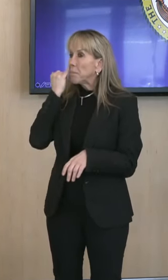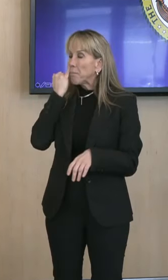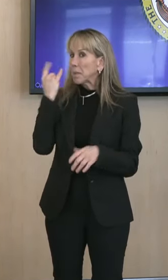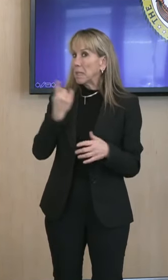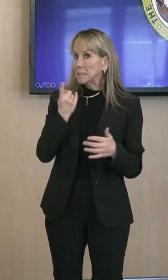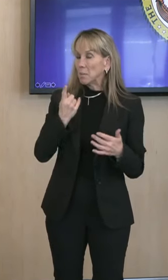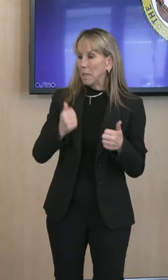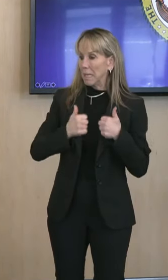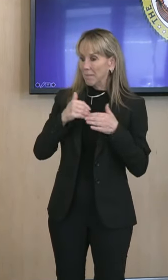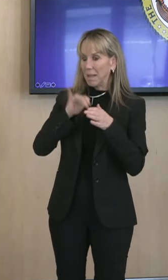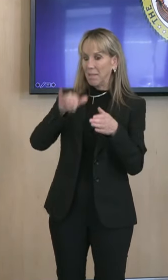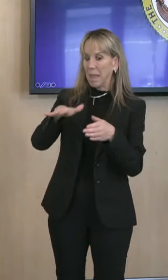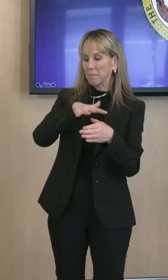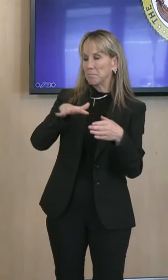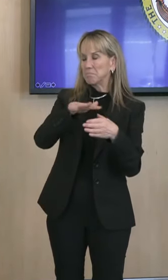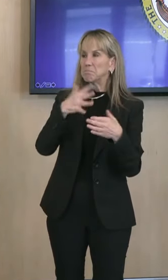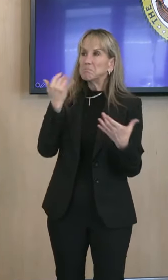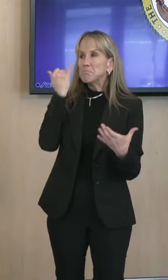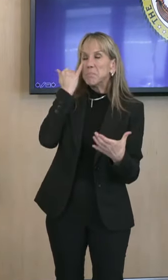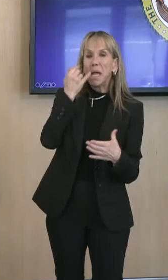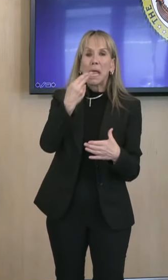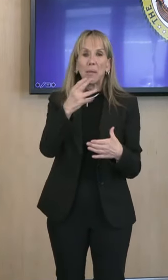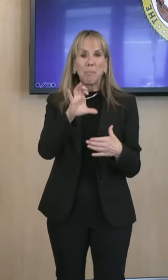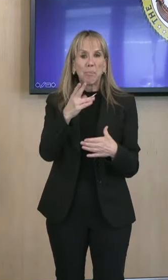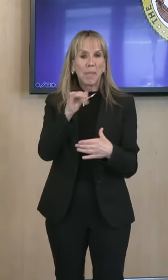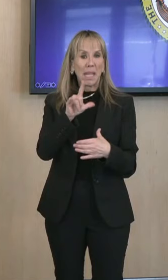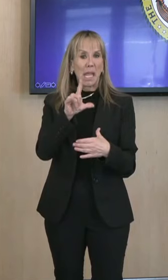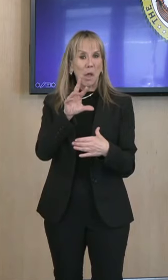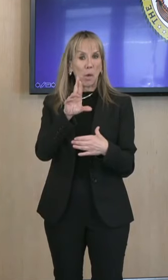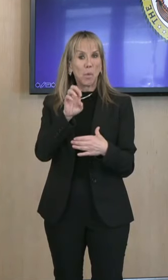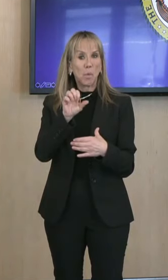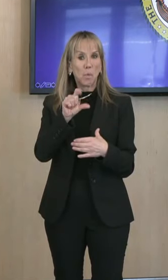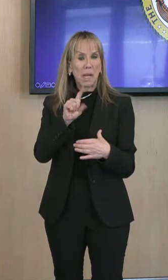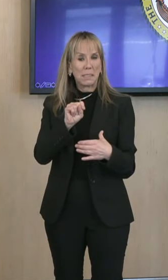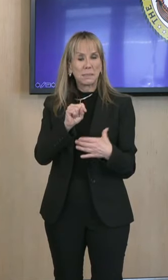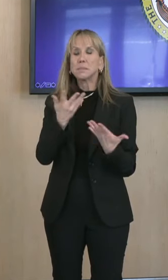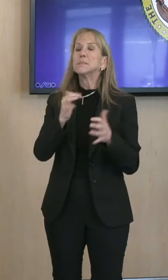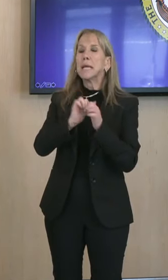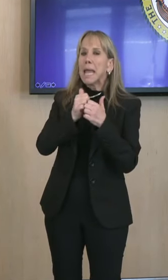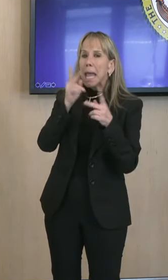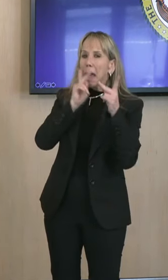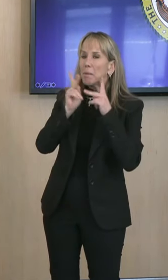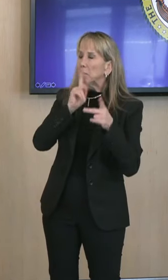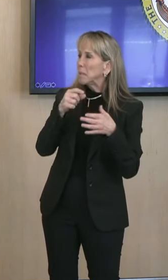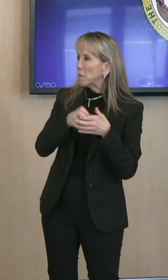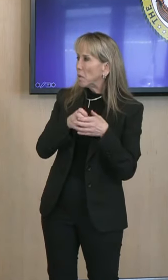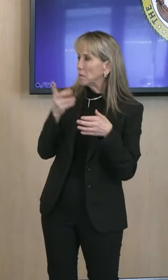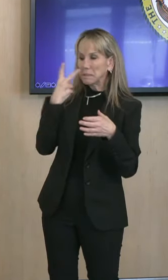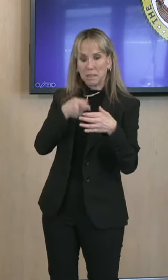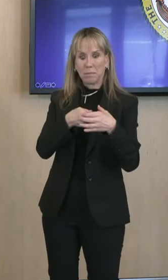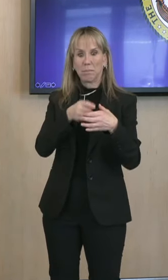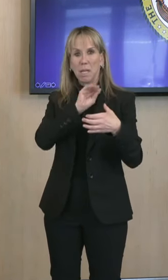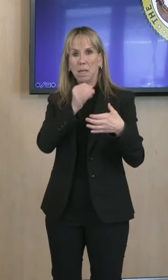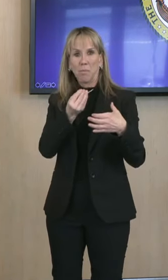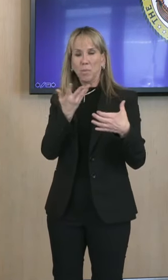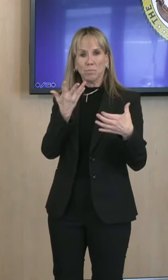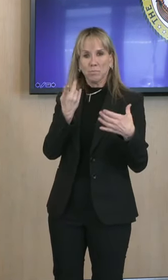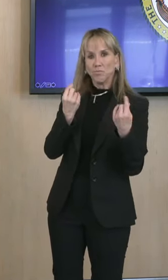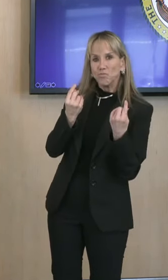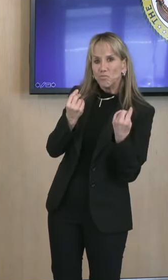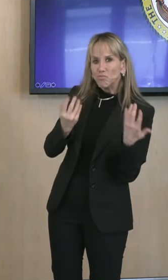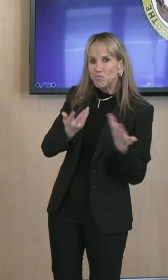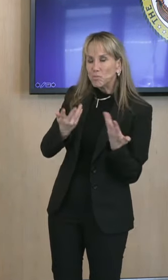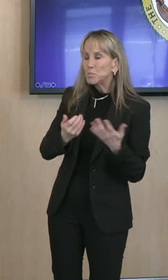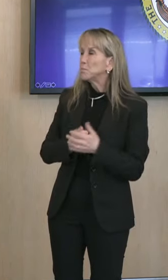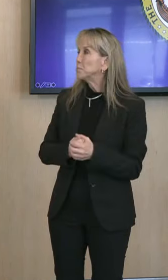the zip code breakdown, like if they live in the Hillcrest area, for example, how should people who see these breakdowns be interpreting this data? That